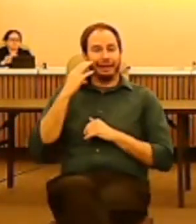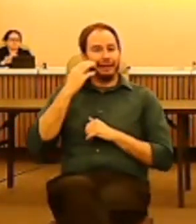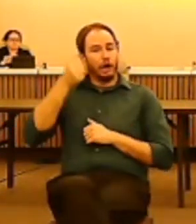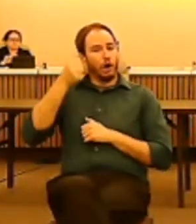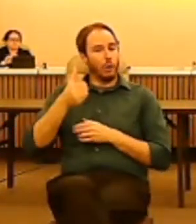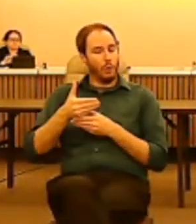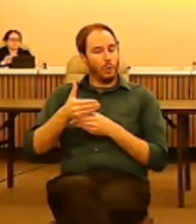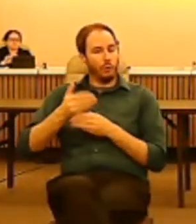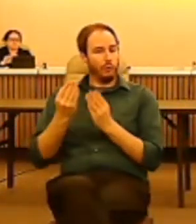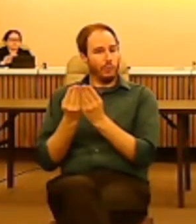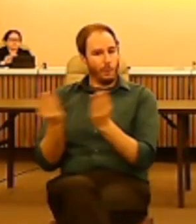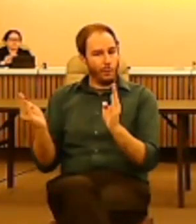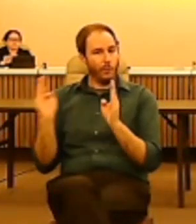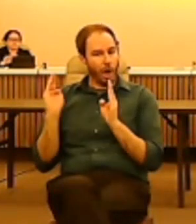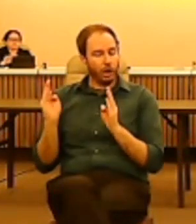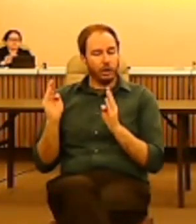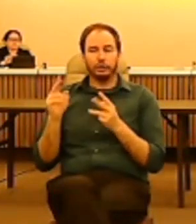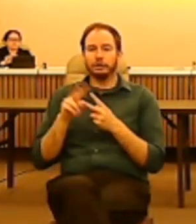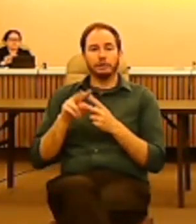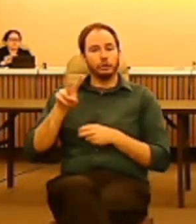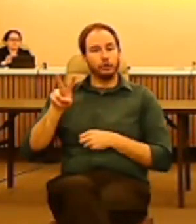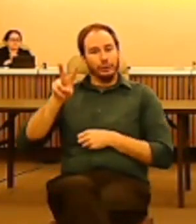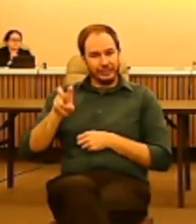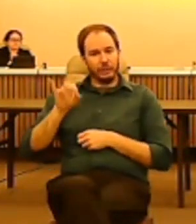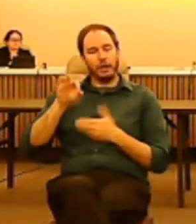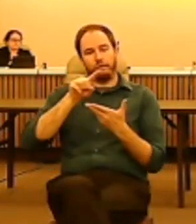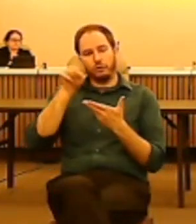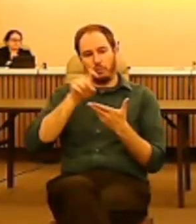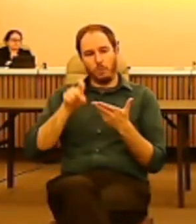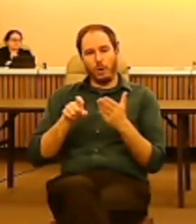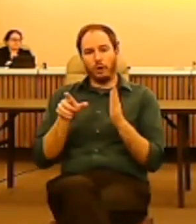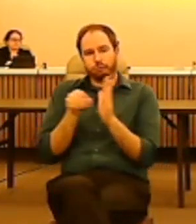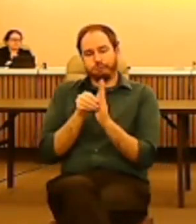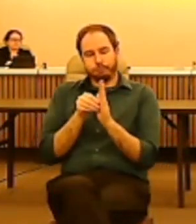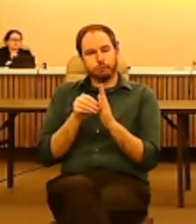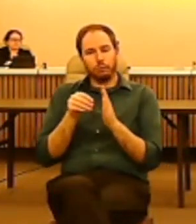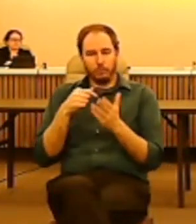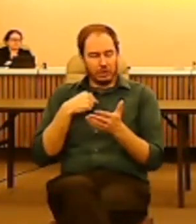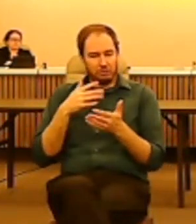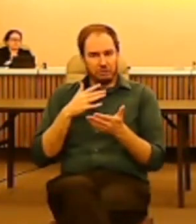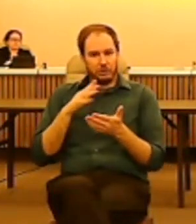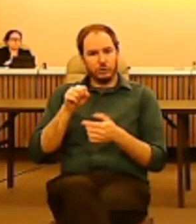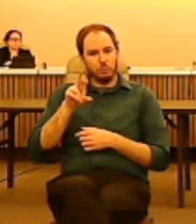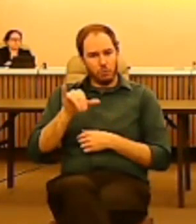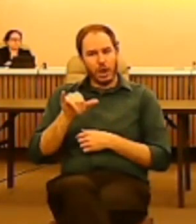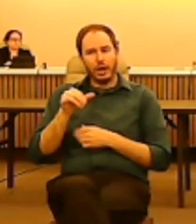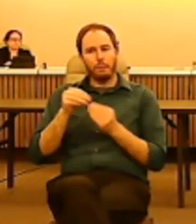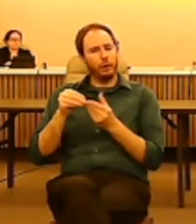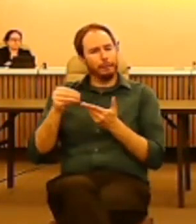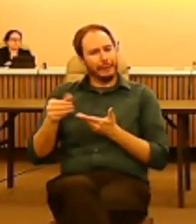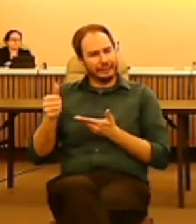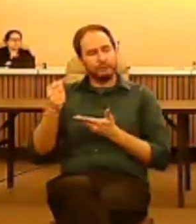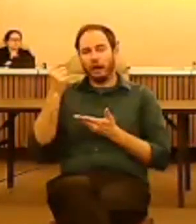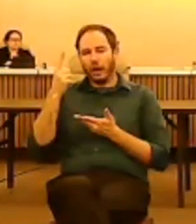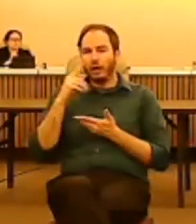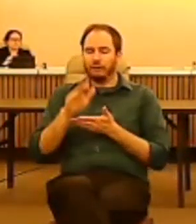we did, you know, 2 inches of spray foam, and then we just did batting inside of that because spray foam is a little bit more expensive, but it